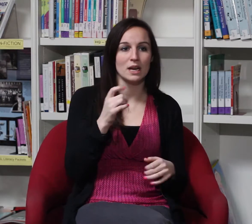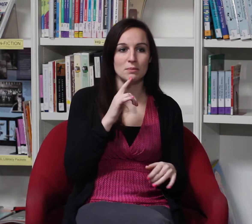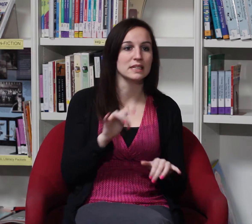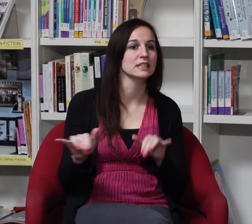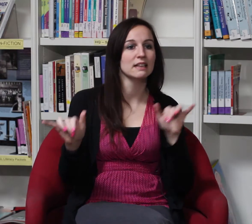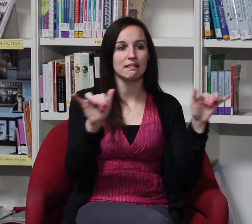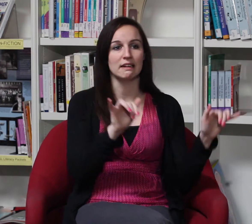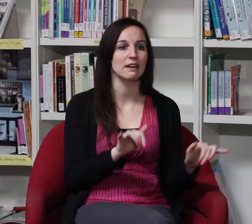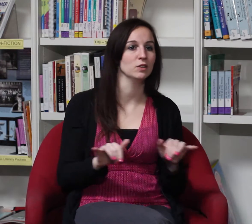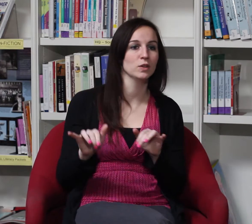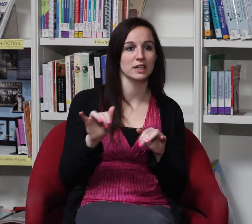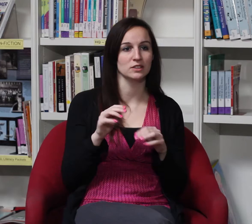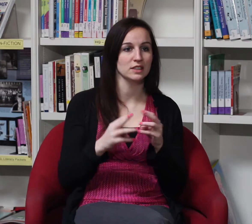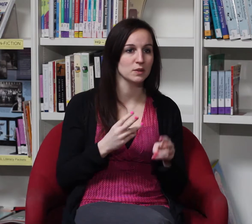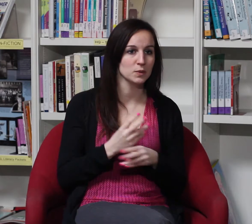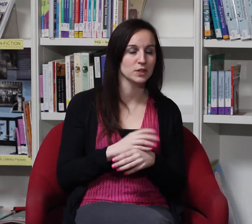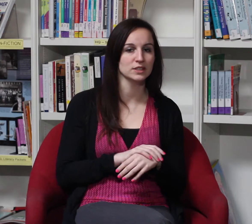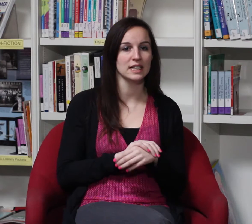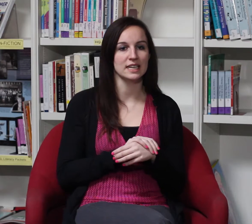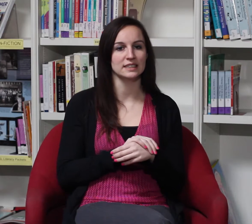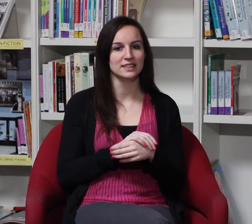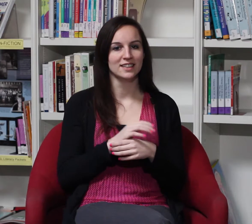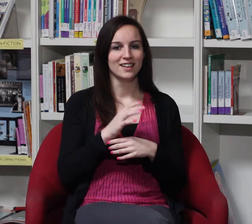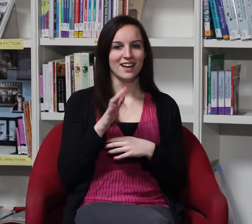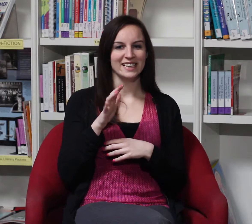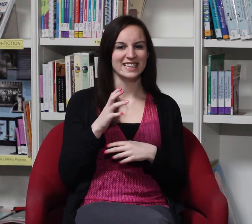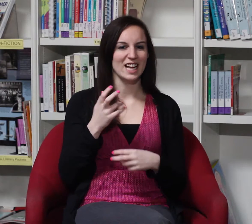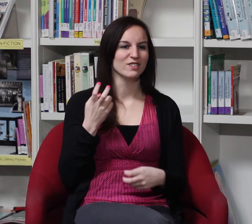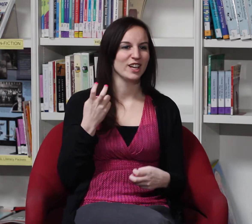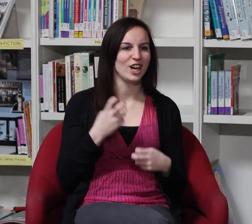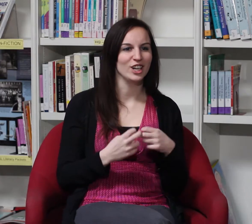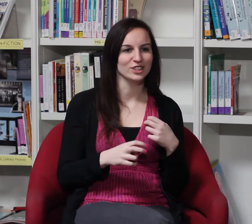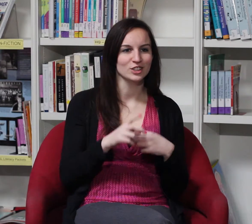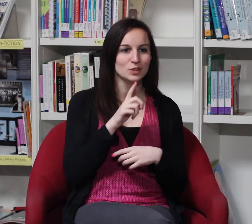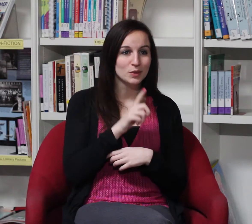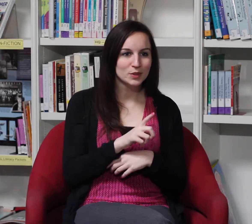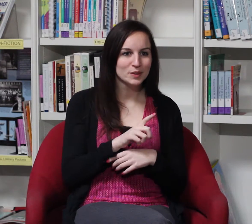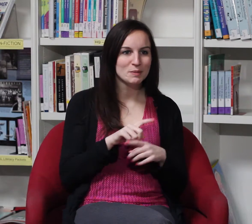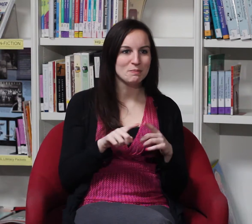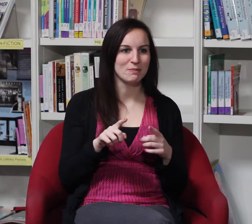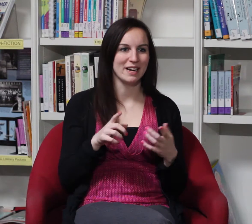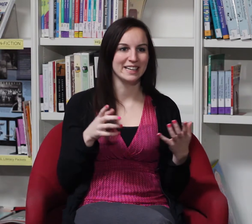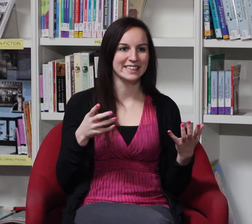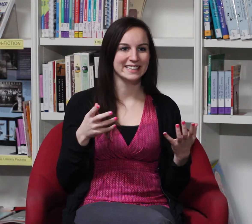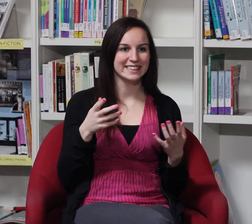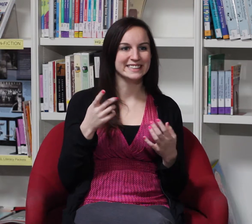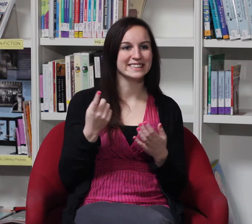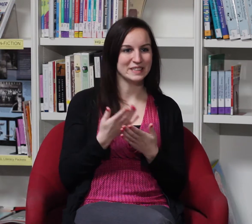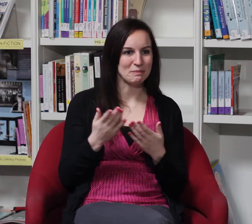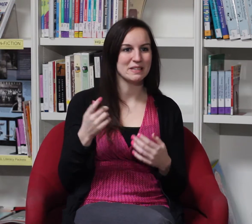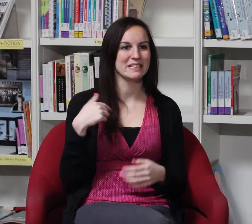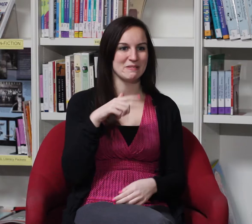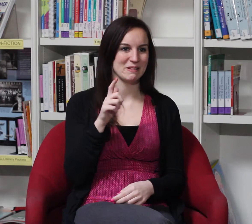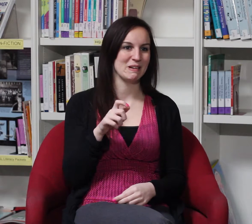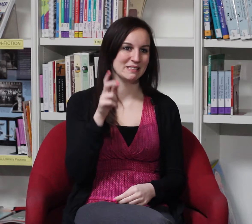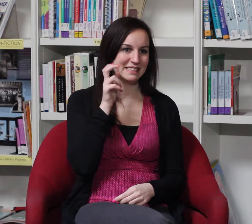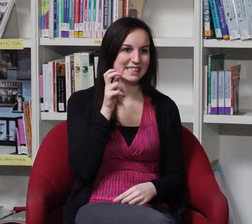to be like everyone else in the world. And it's kind of like a hard truth, but it's something that we all need to